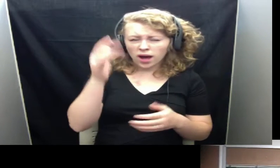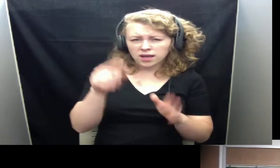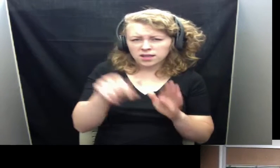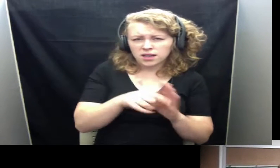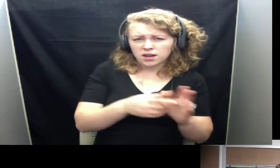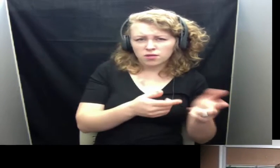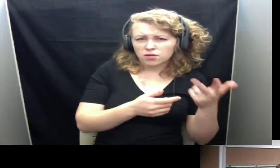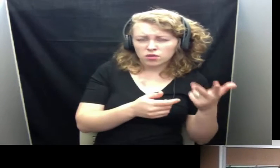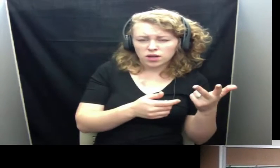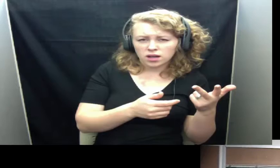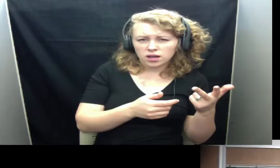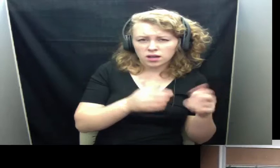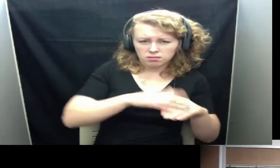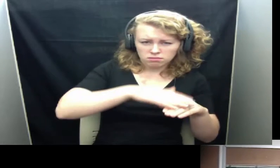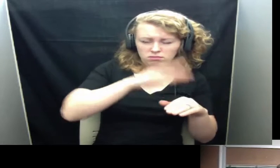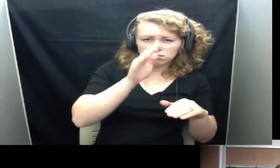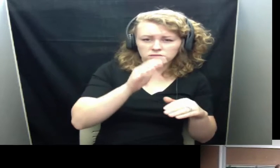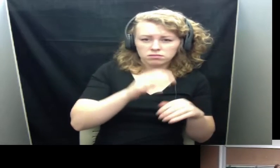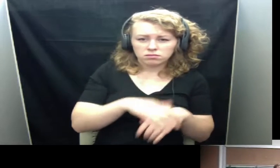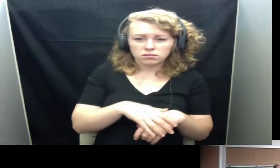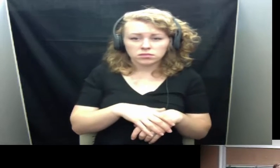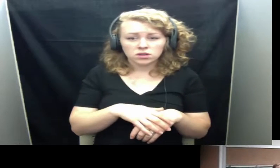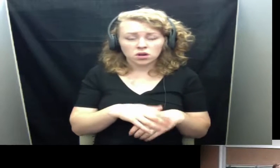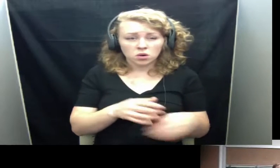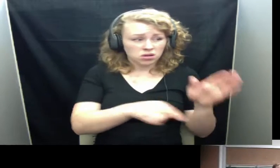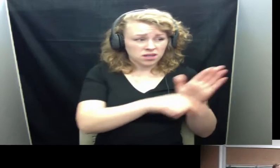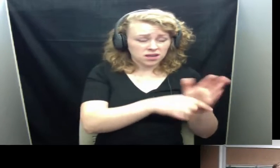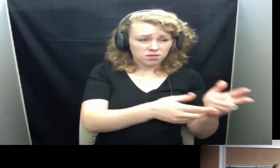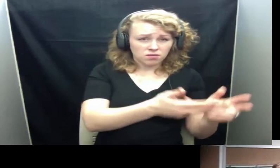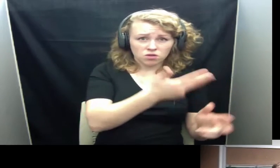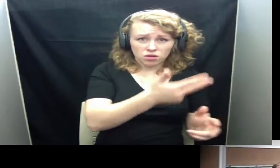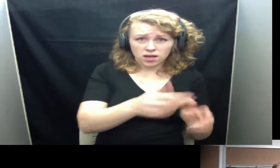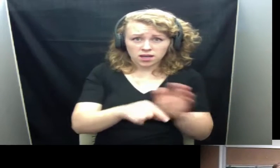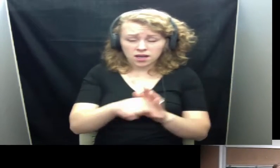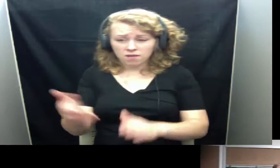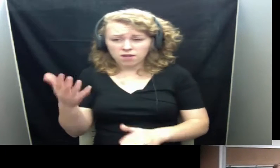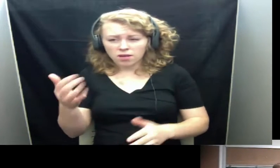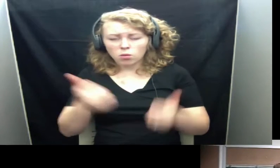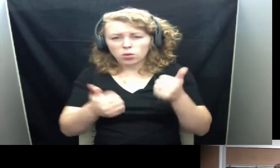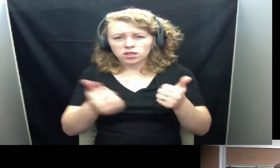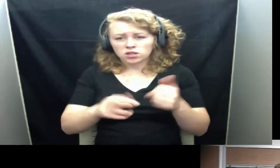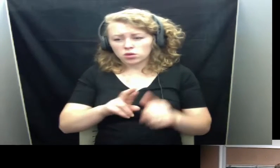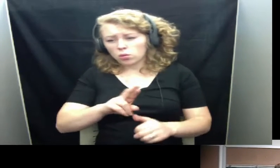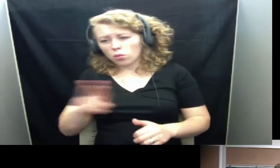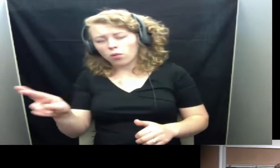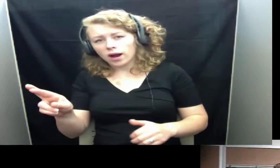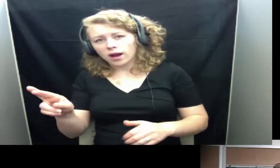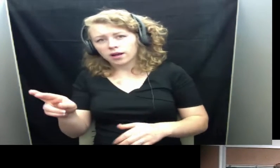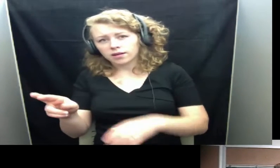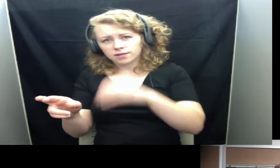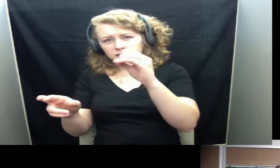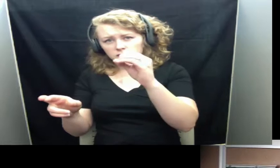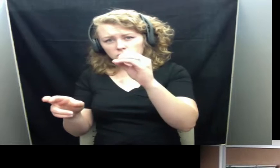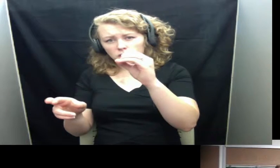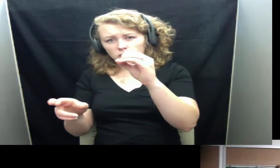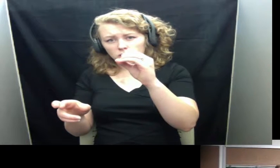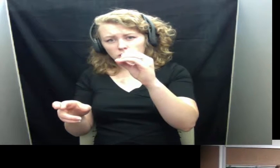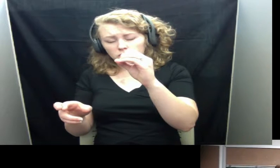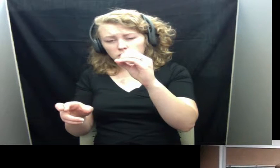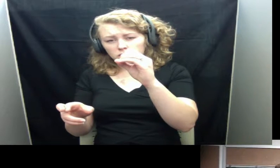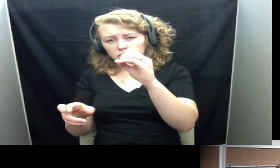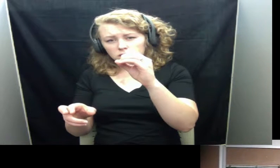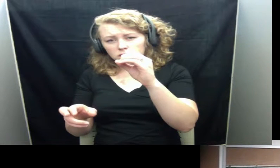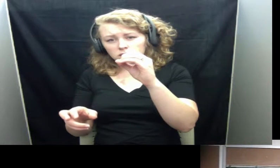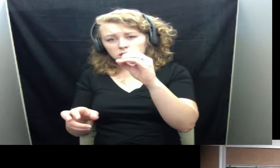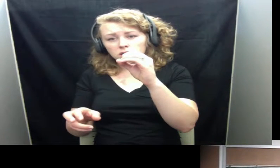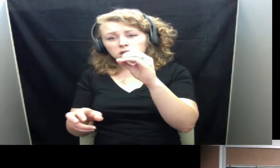Which one of these numbers was to the right and to the left in this one? Adam, do you want to answer that? 2 is on the right. 2 is on the right,